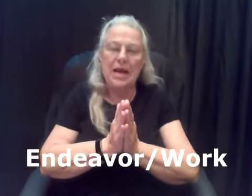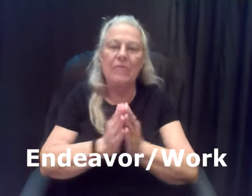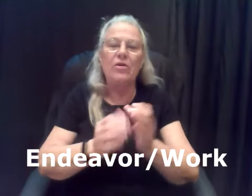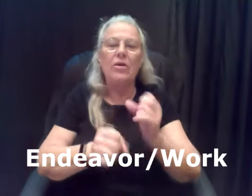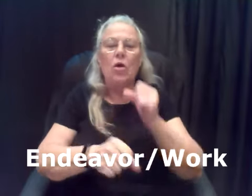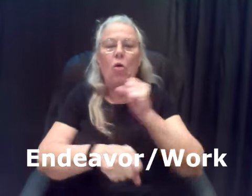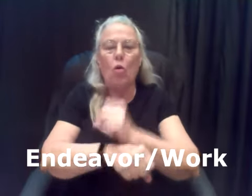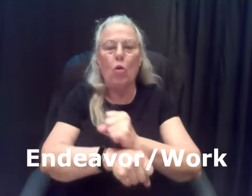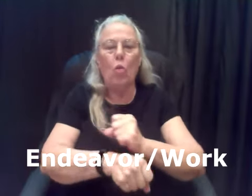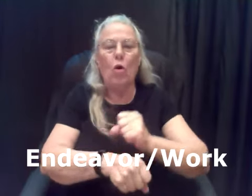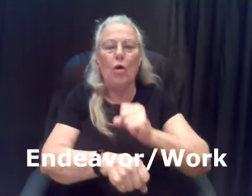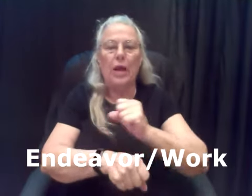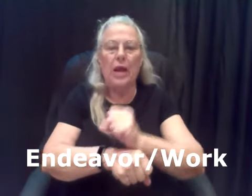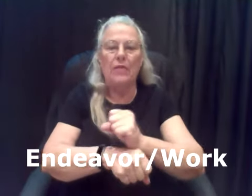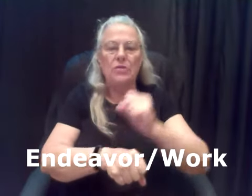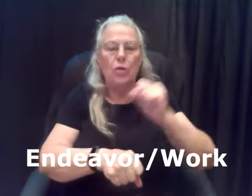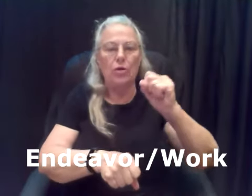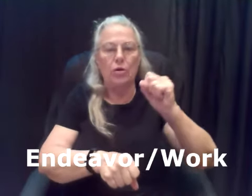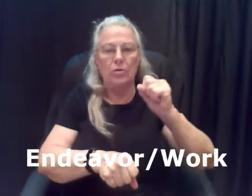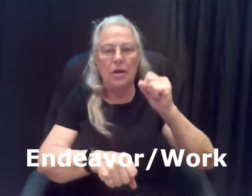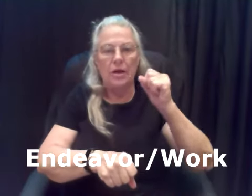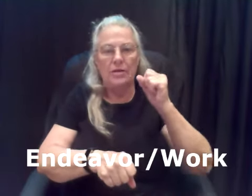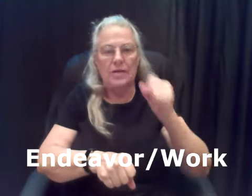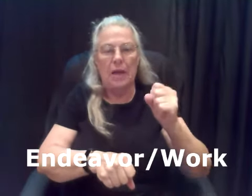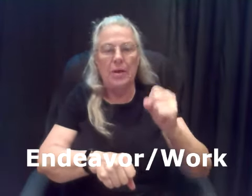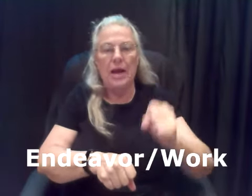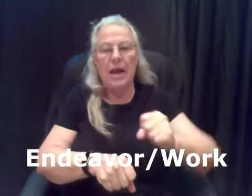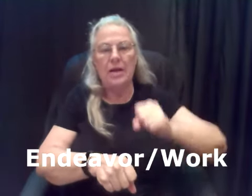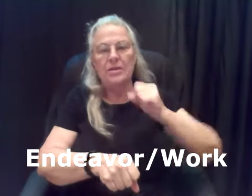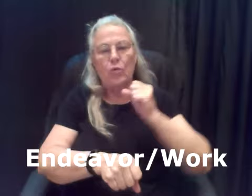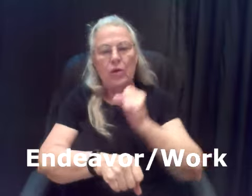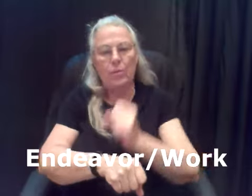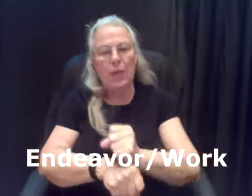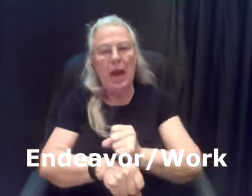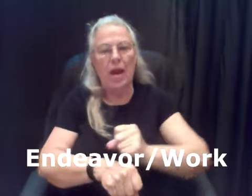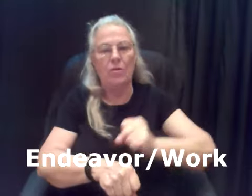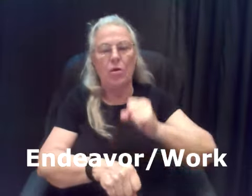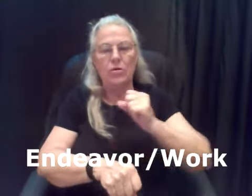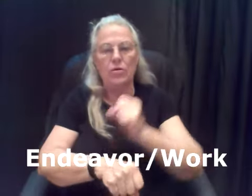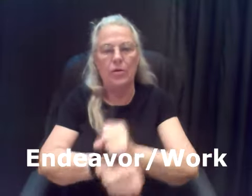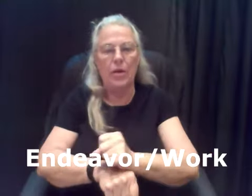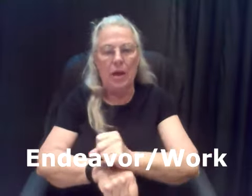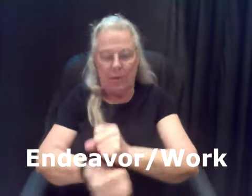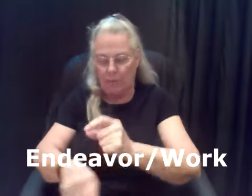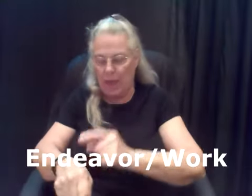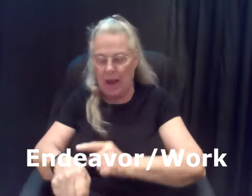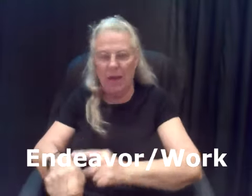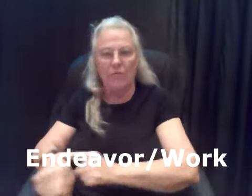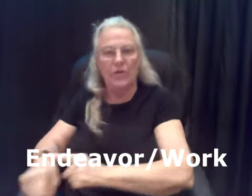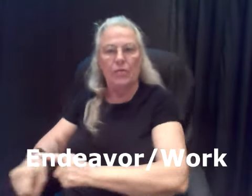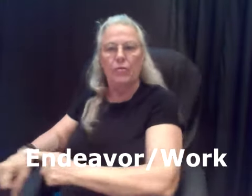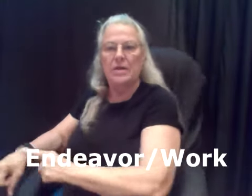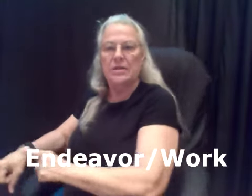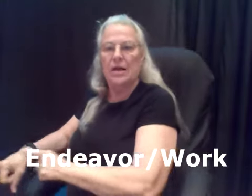Endeavor or work, and that's where your dominant hand is going to pound onto the back of the wrist